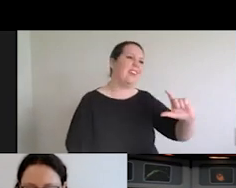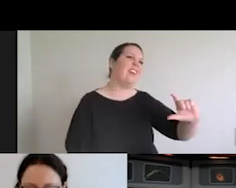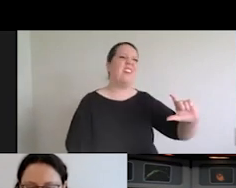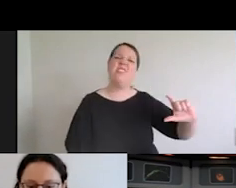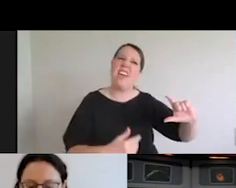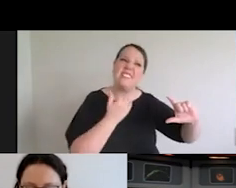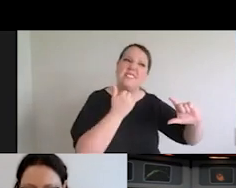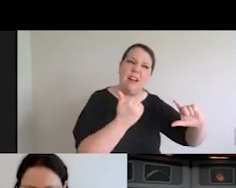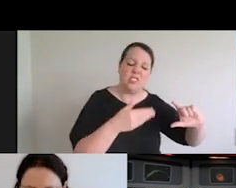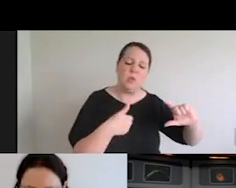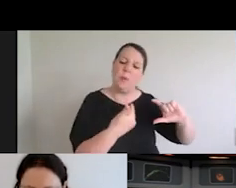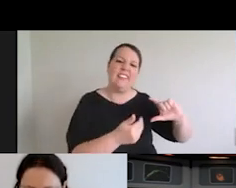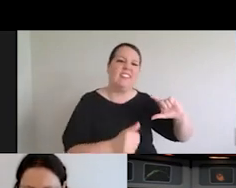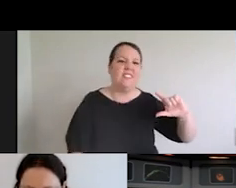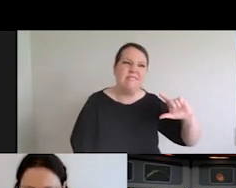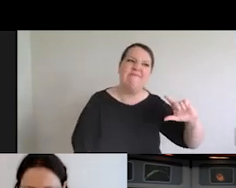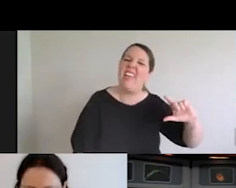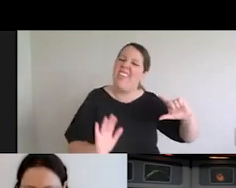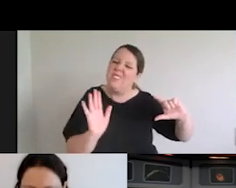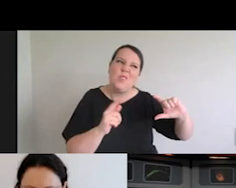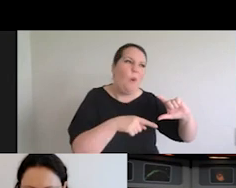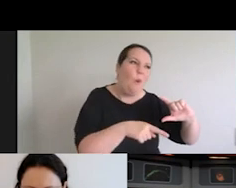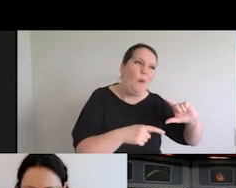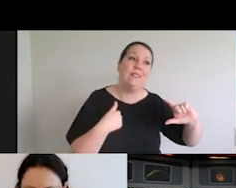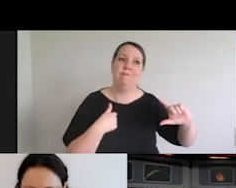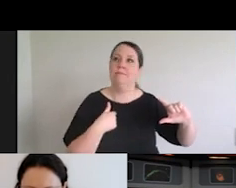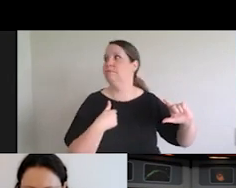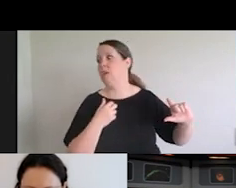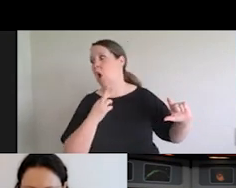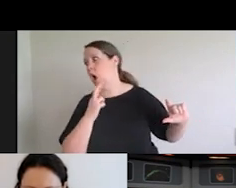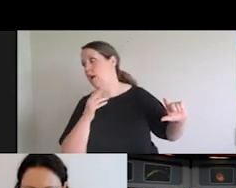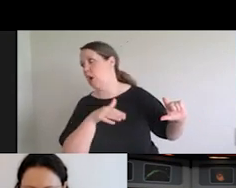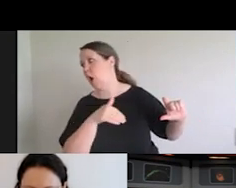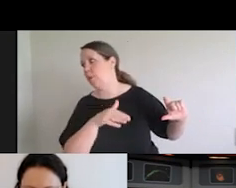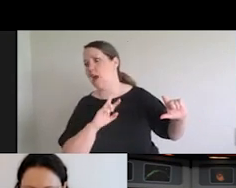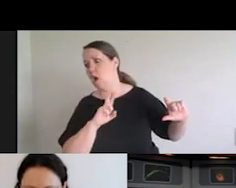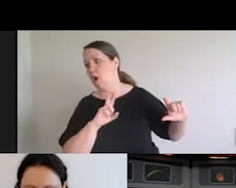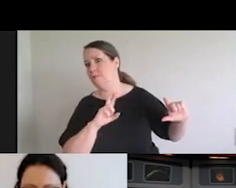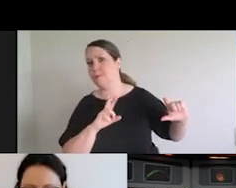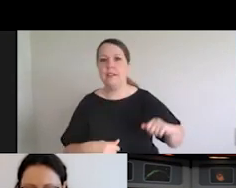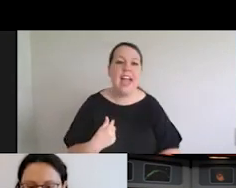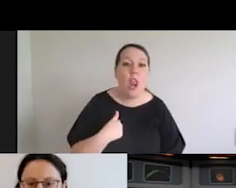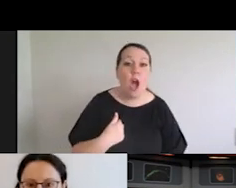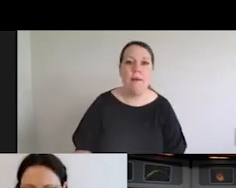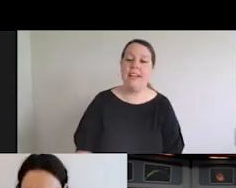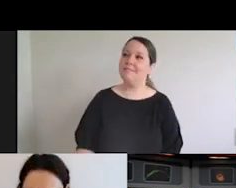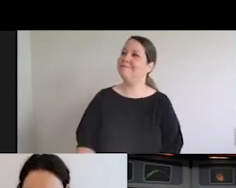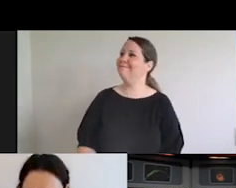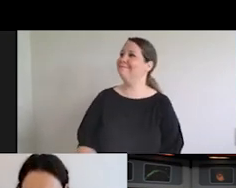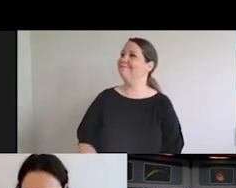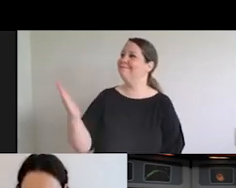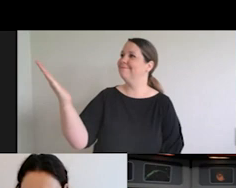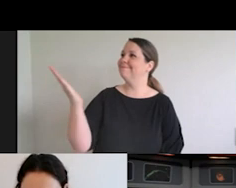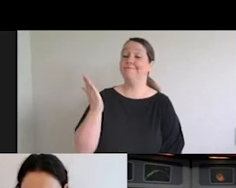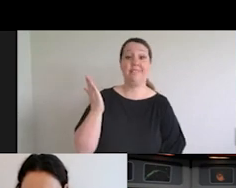this is all you're going to get, hoping I'll go away. And of course, I just smile like, okay, as far as I'm concerned, that's your first